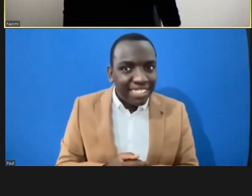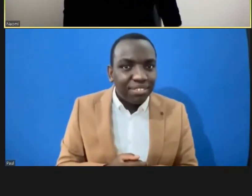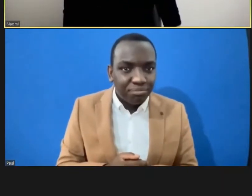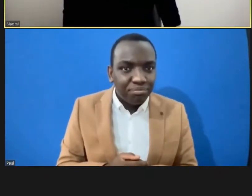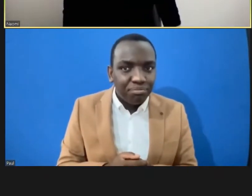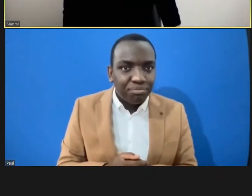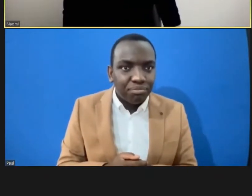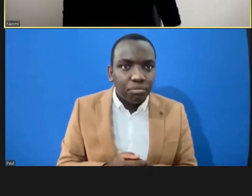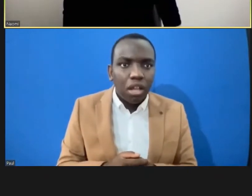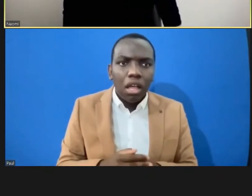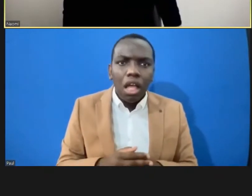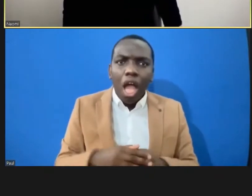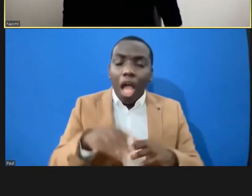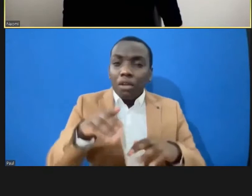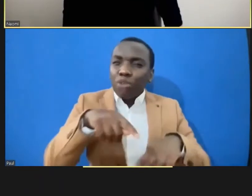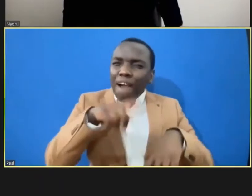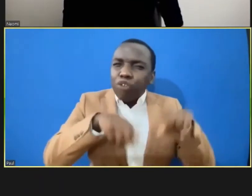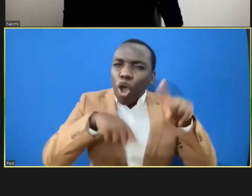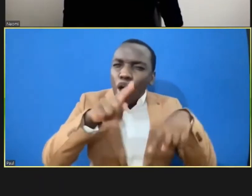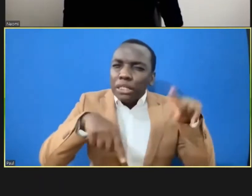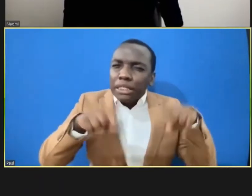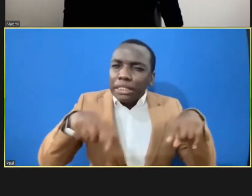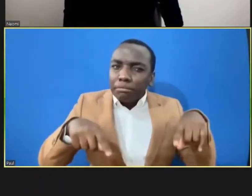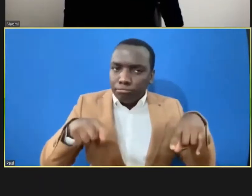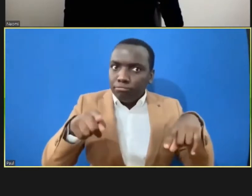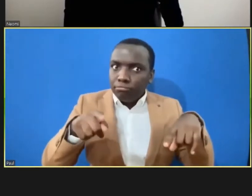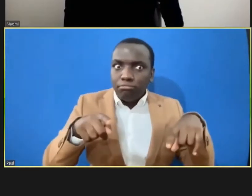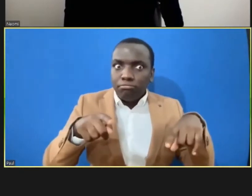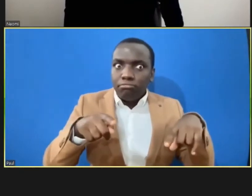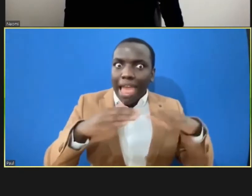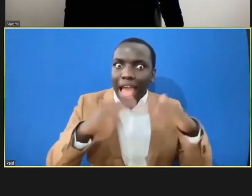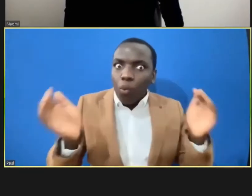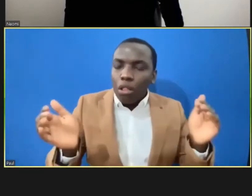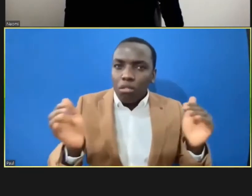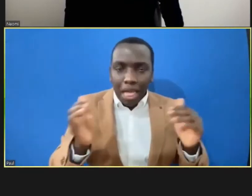Next slide, please. Yes.